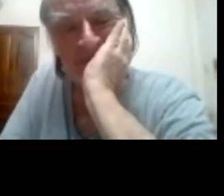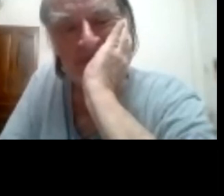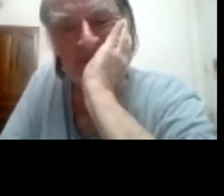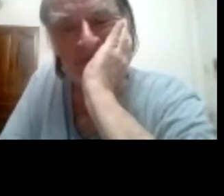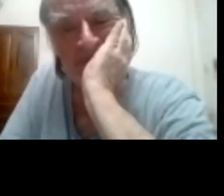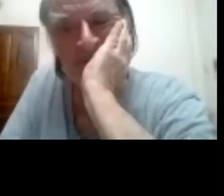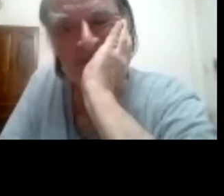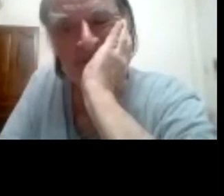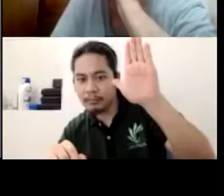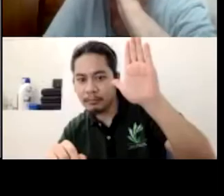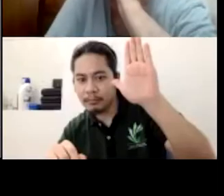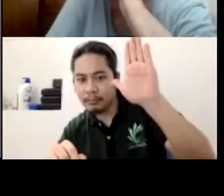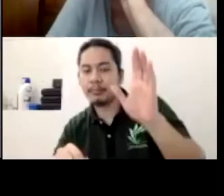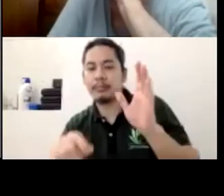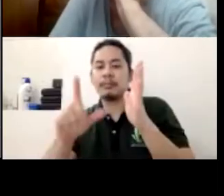Shaq is saying, Shaq,